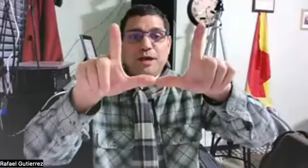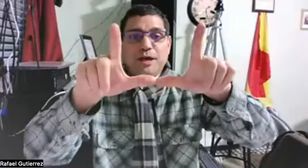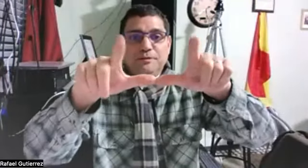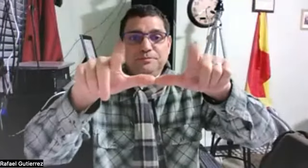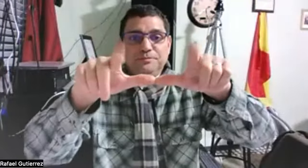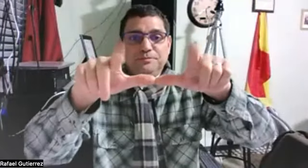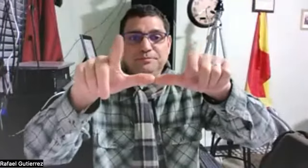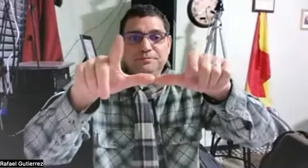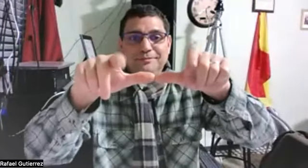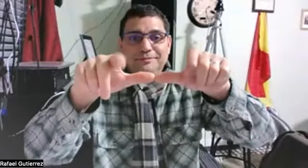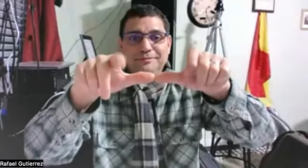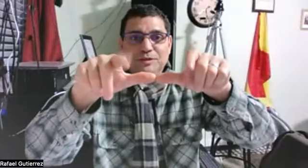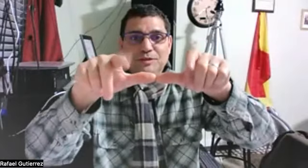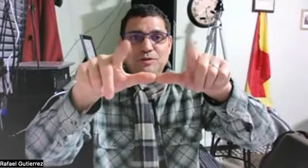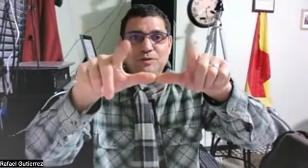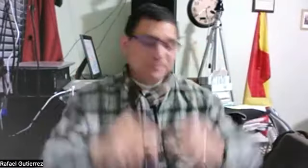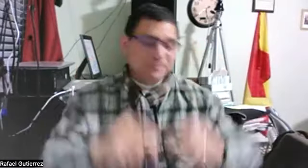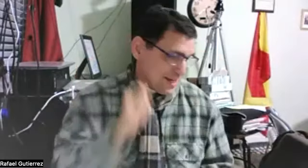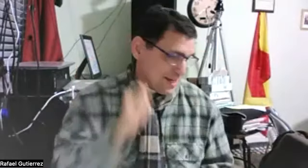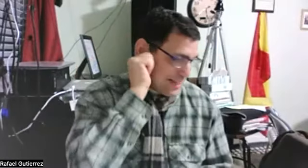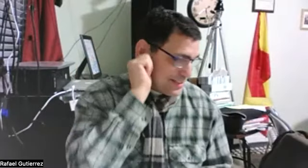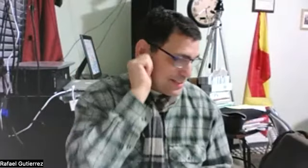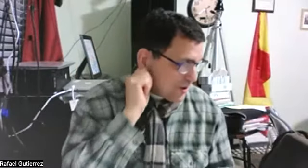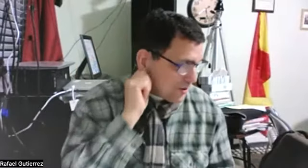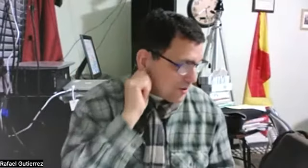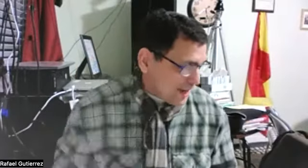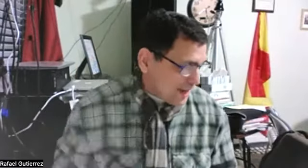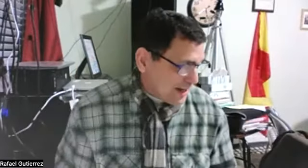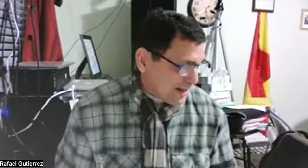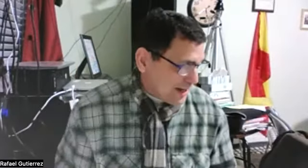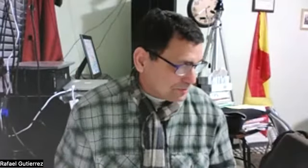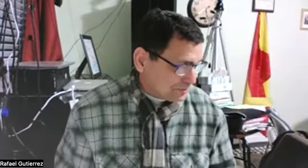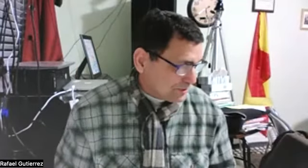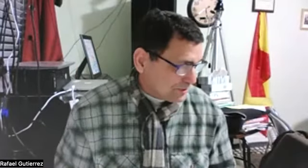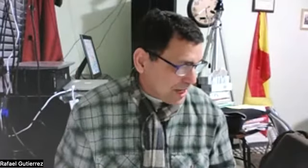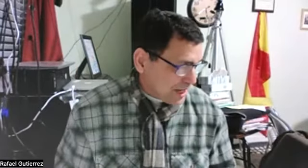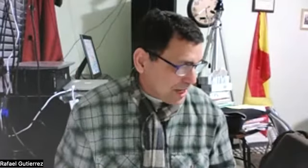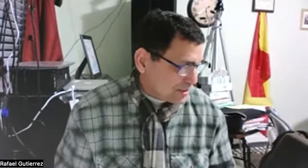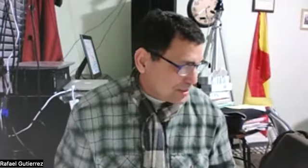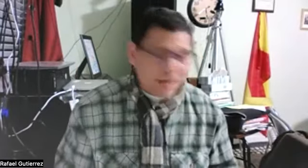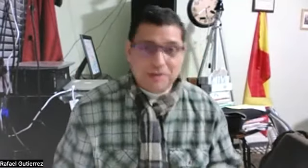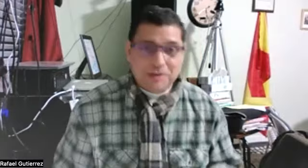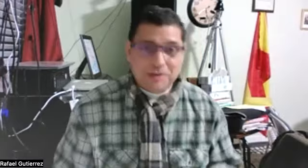run. And so You can use any of that.